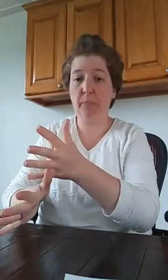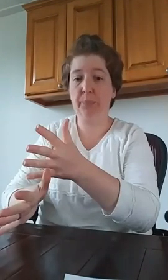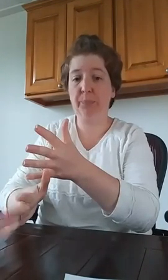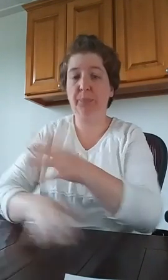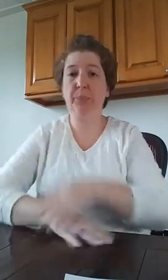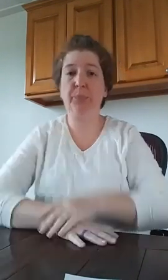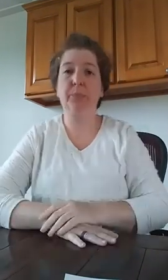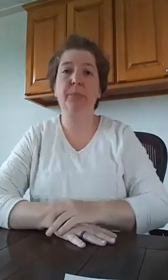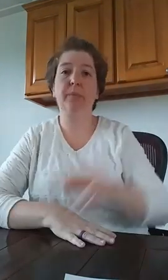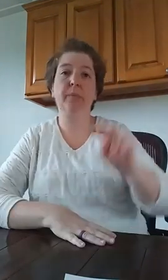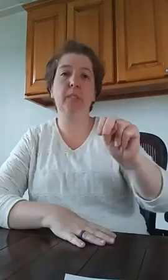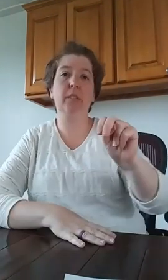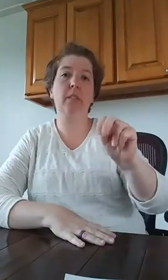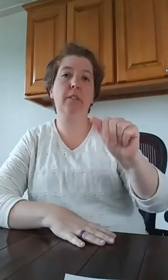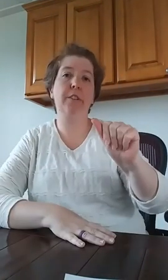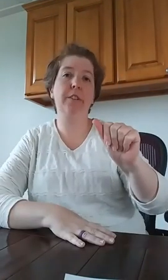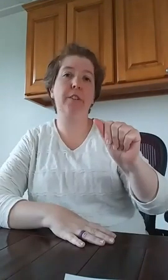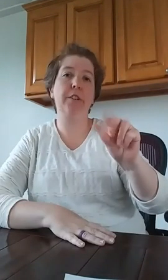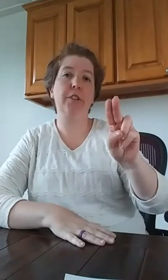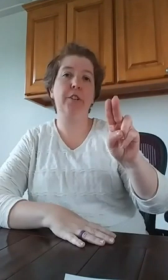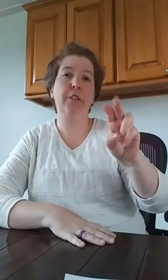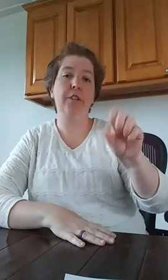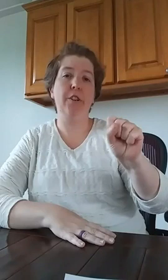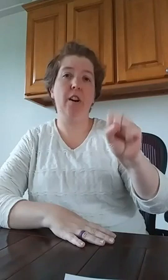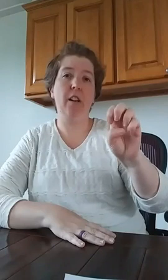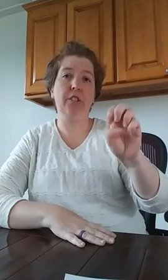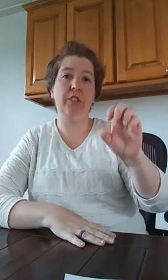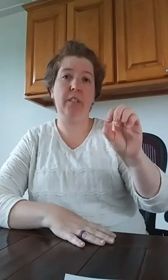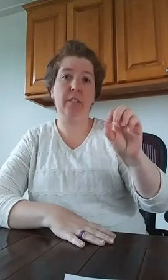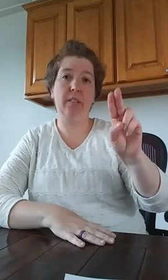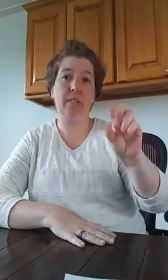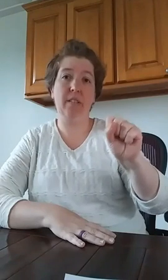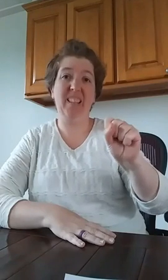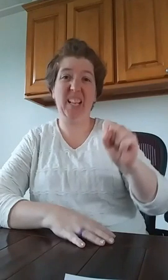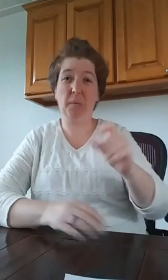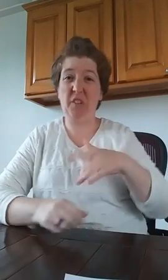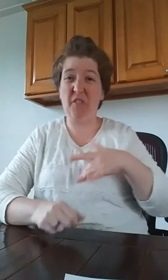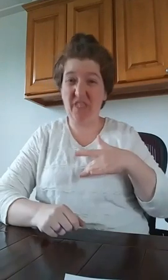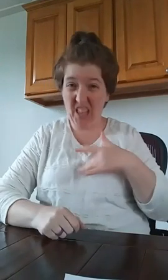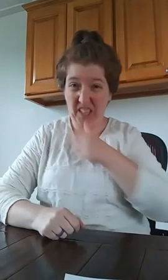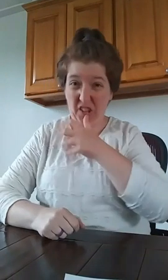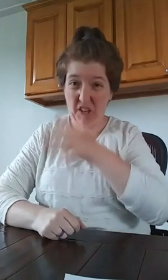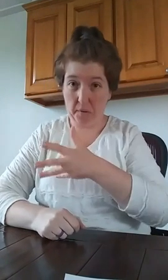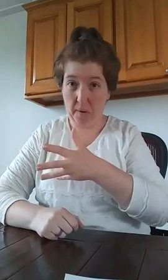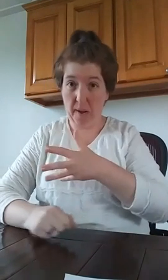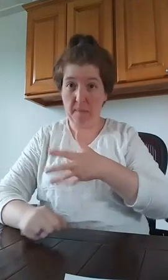nauseous that's when you feel like you're gonna throw up